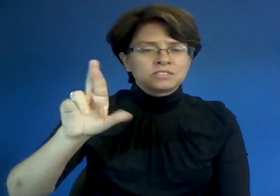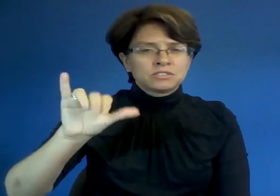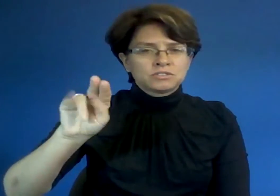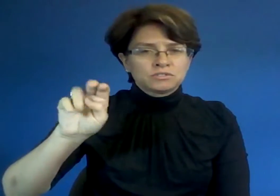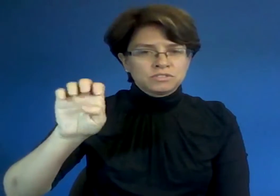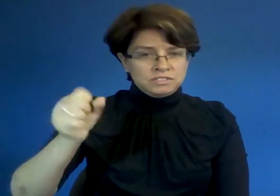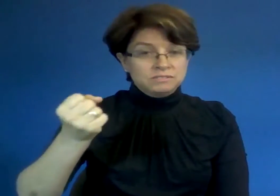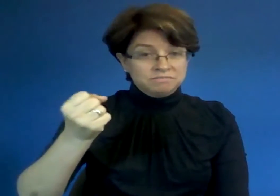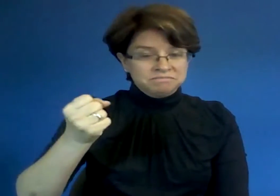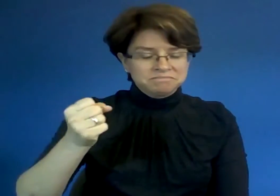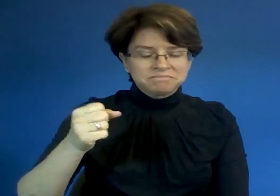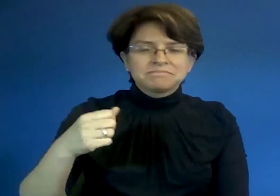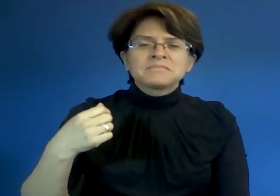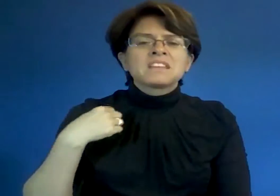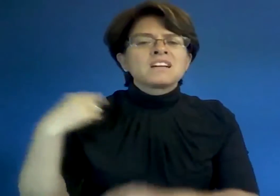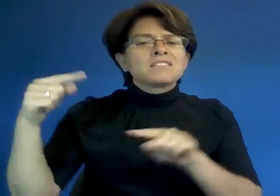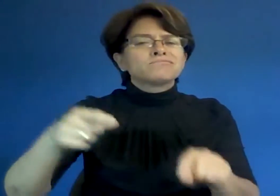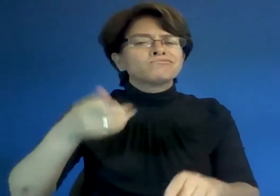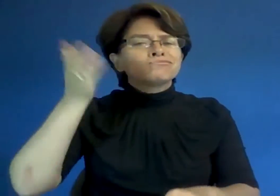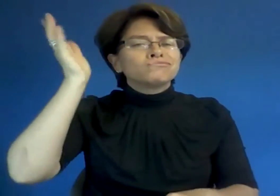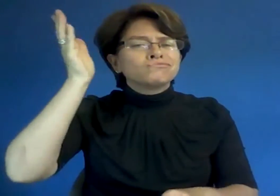works in collaboration with every other organ system.